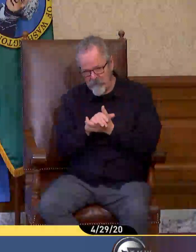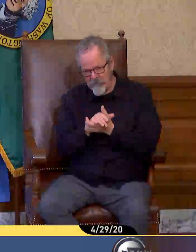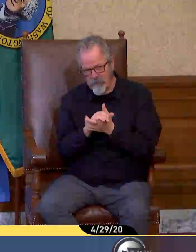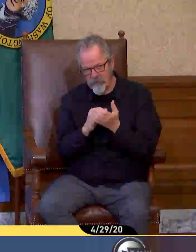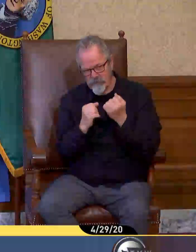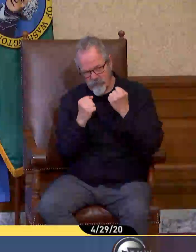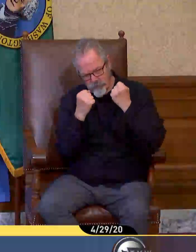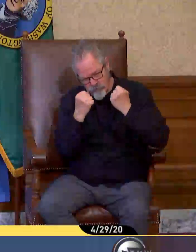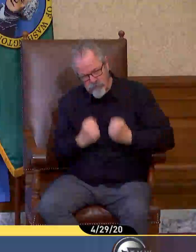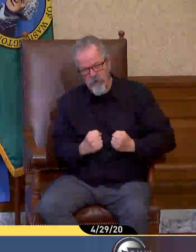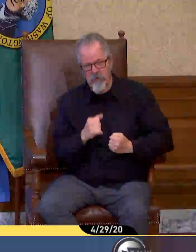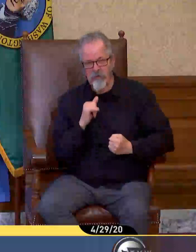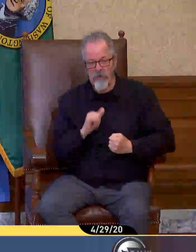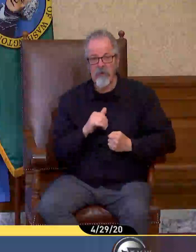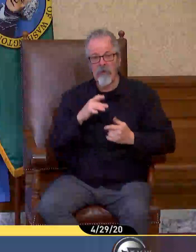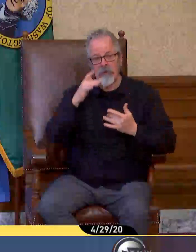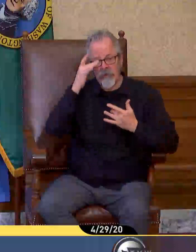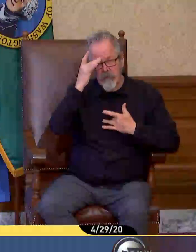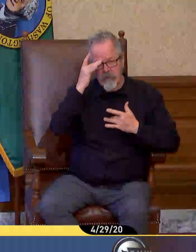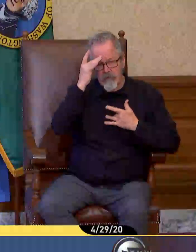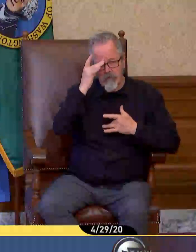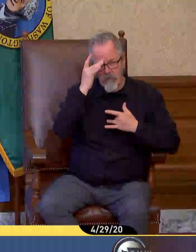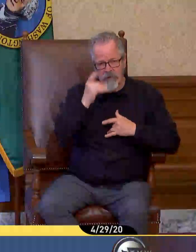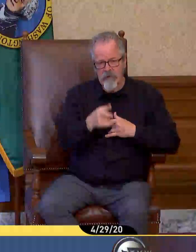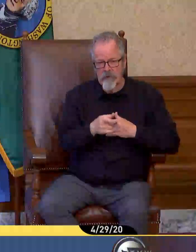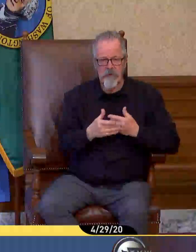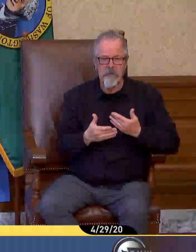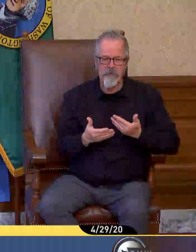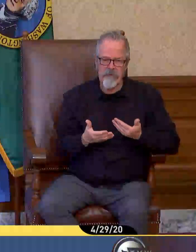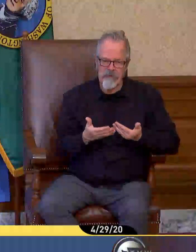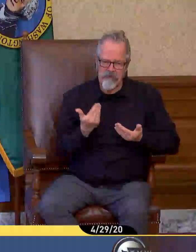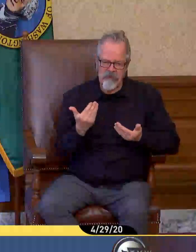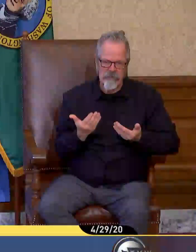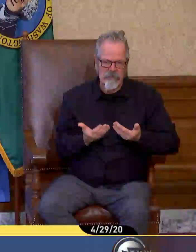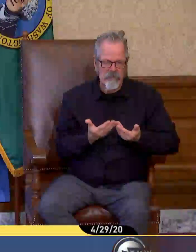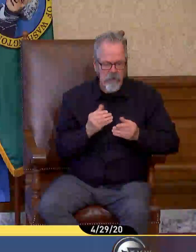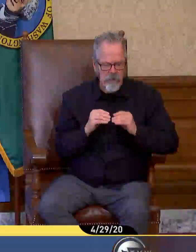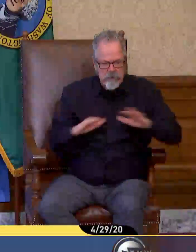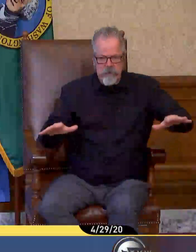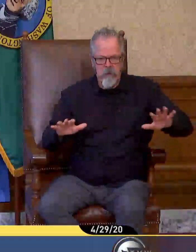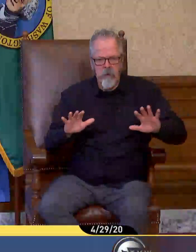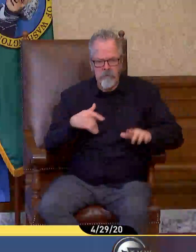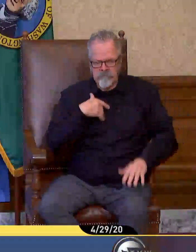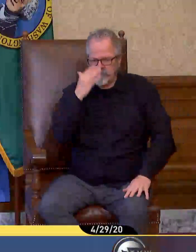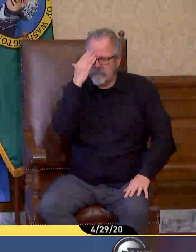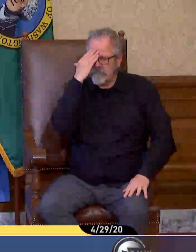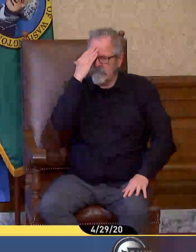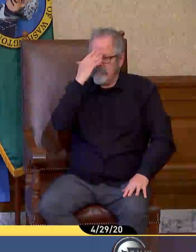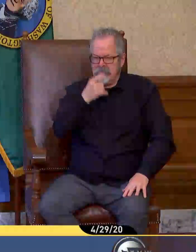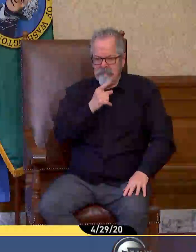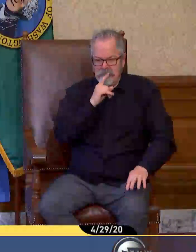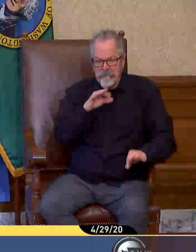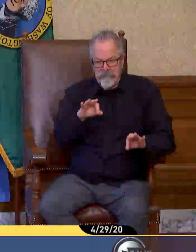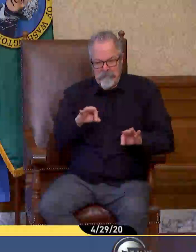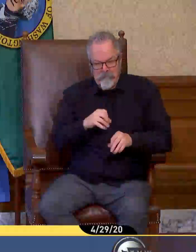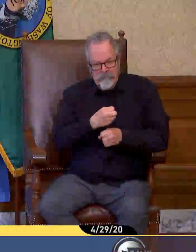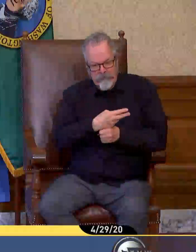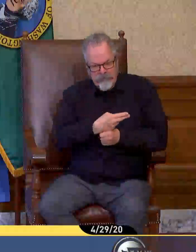whatever fatality rate it has, it seems to be very transmittable. You look at the choir in Skagit County